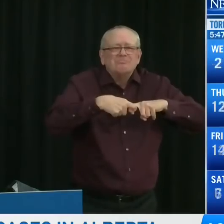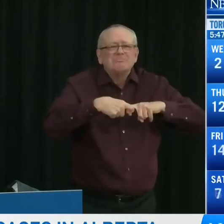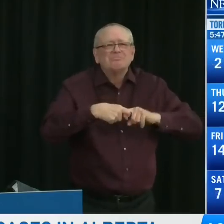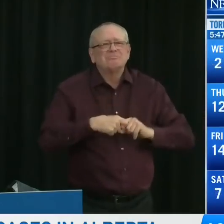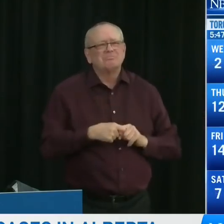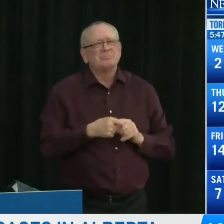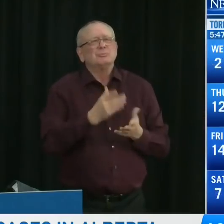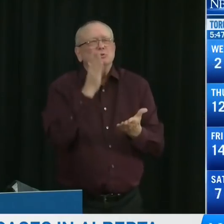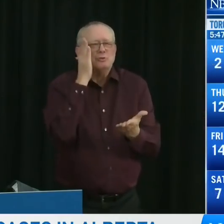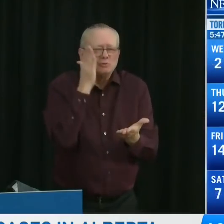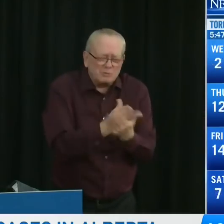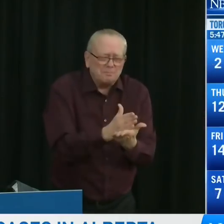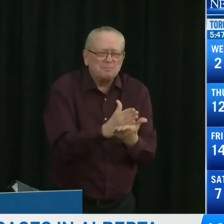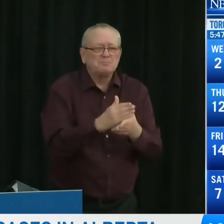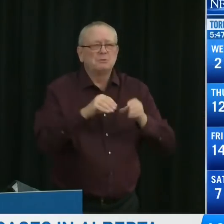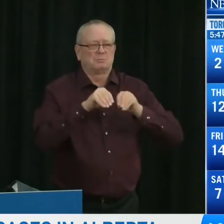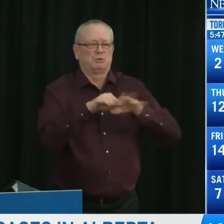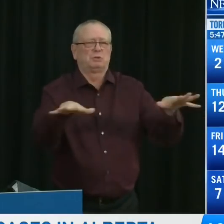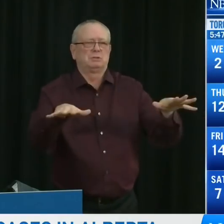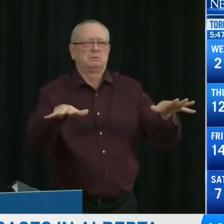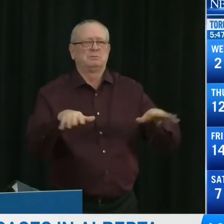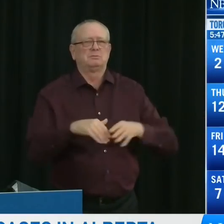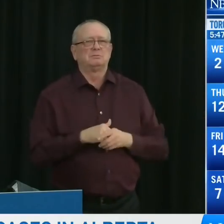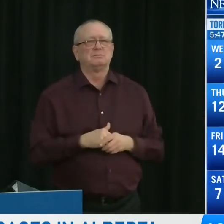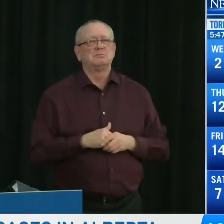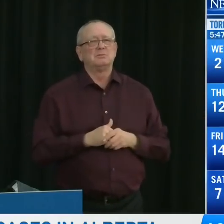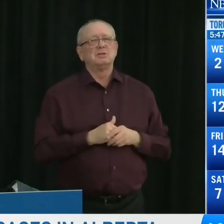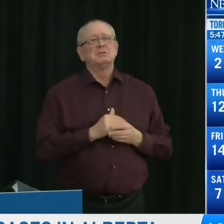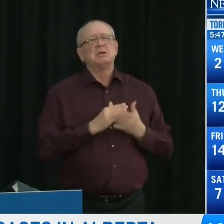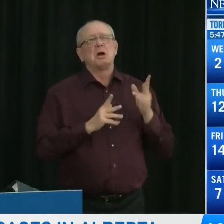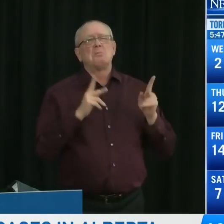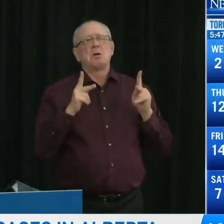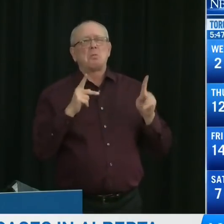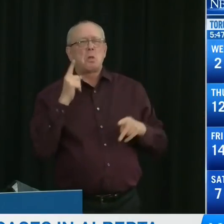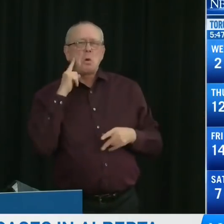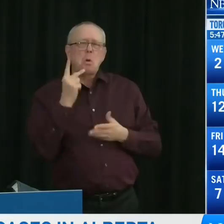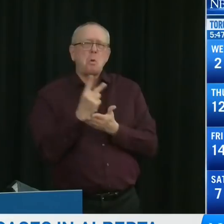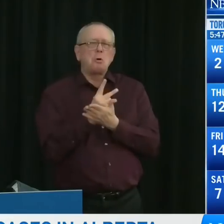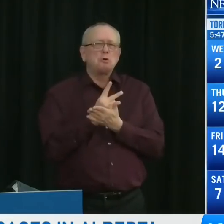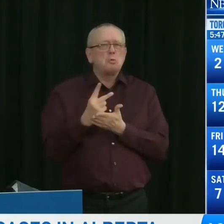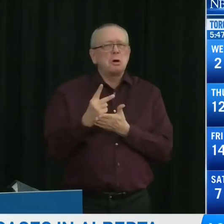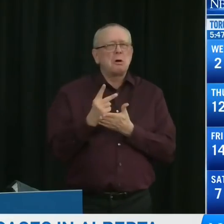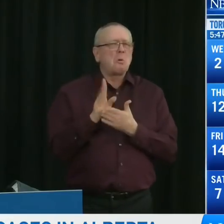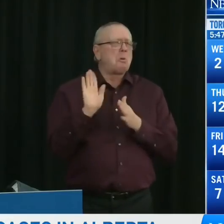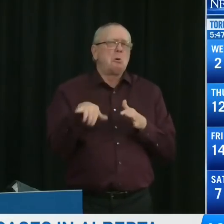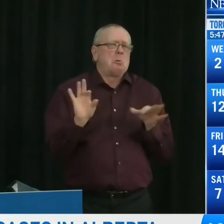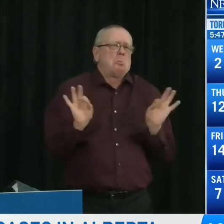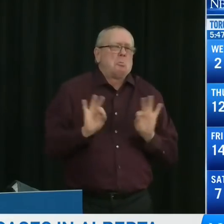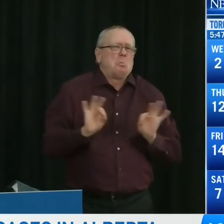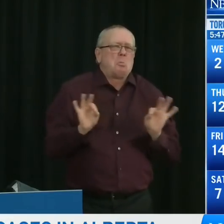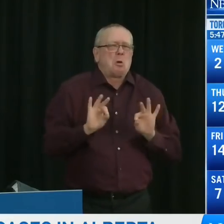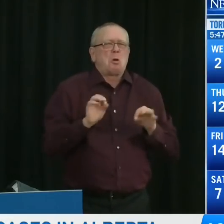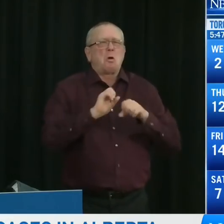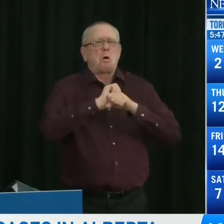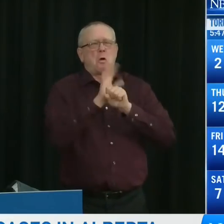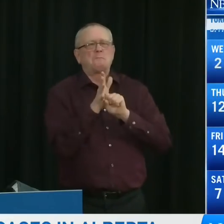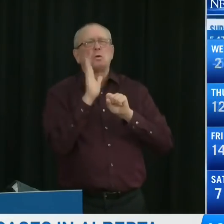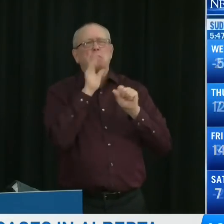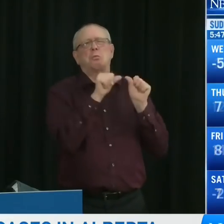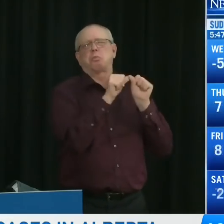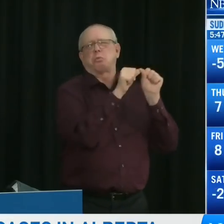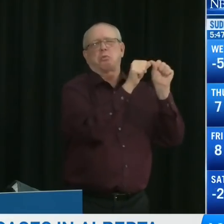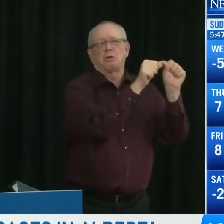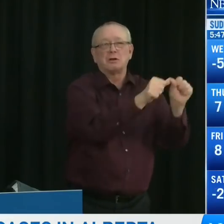that while we have communicated this is just for 2 weeks, they believe it will last longer, so they don't want to comply.